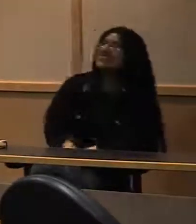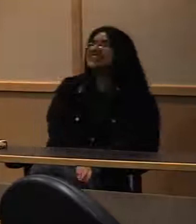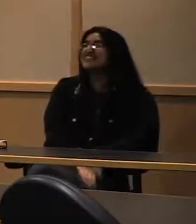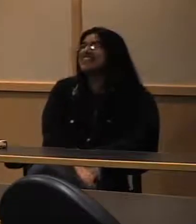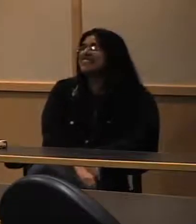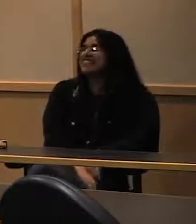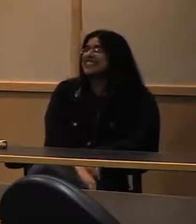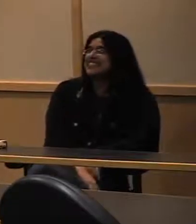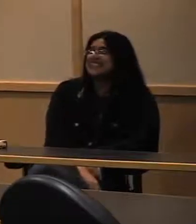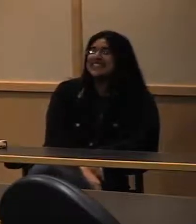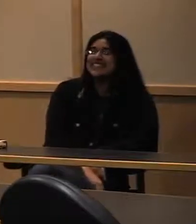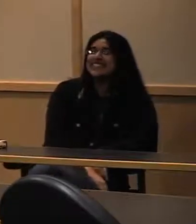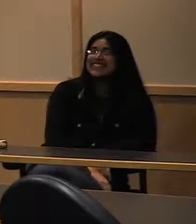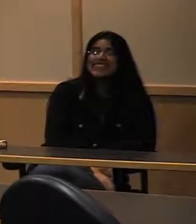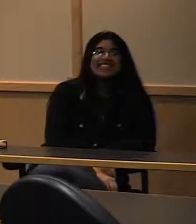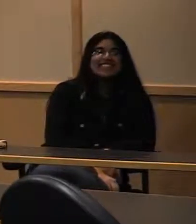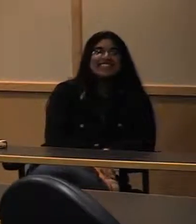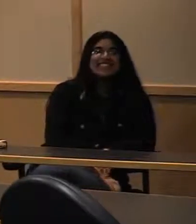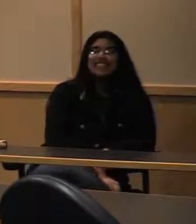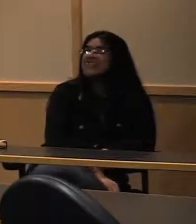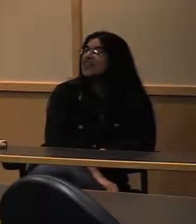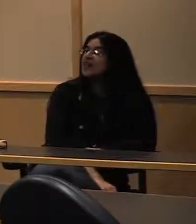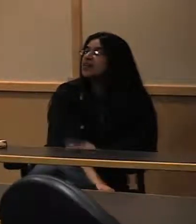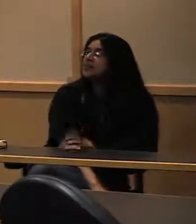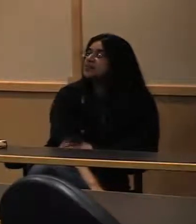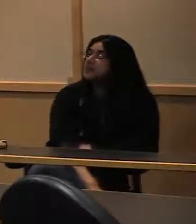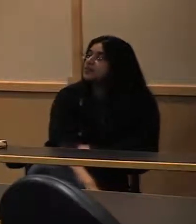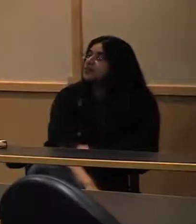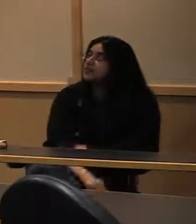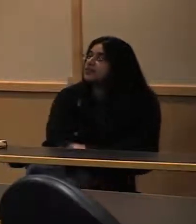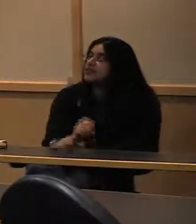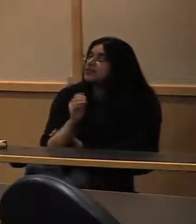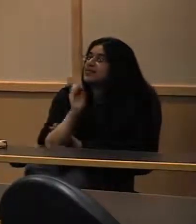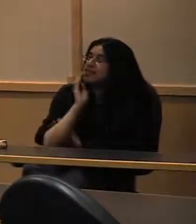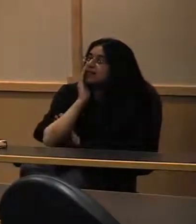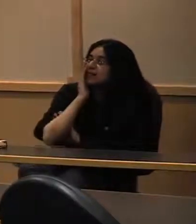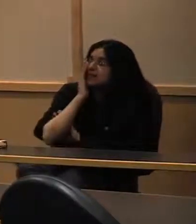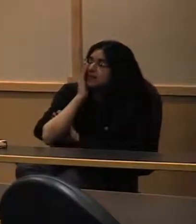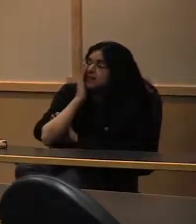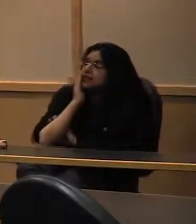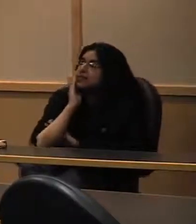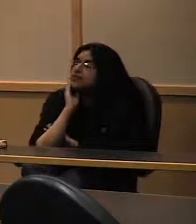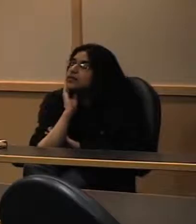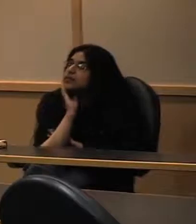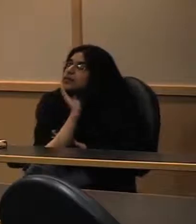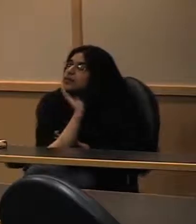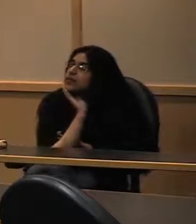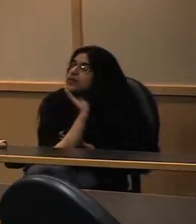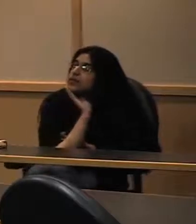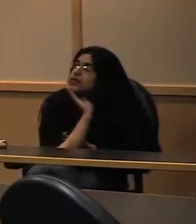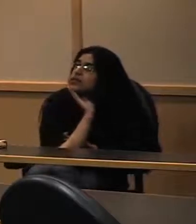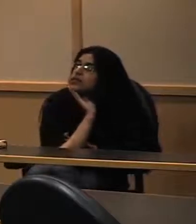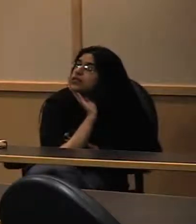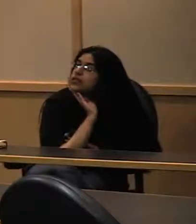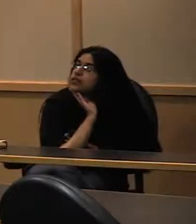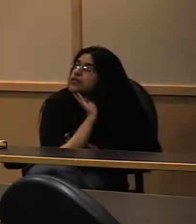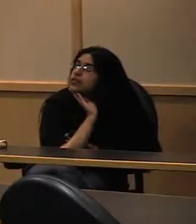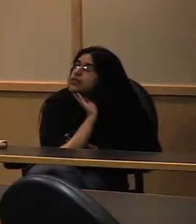this is the correct version of what she's telling. She said, I'll be walking across campus and someone will walk up to me and they'll start a conversation with me. And I'll just kind of blow them off, okay, no, I'm deaf, I